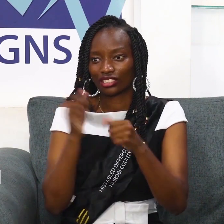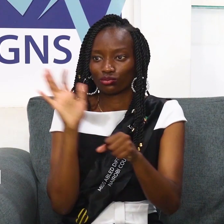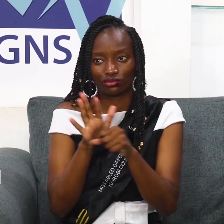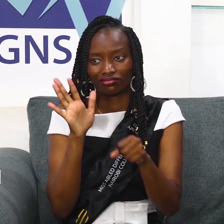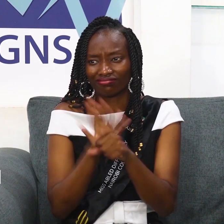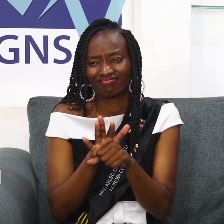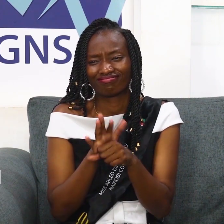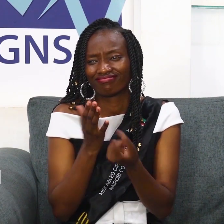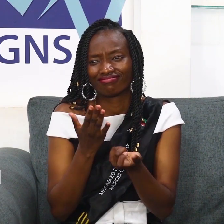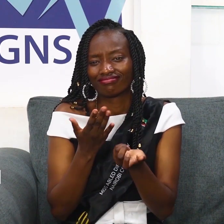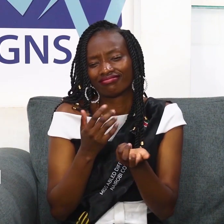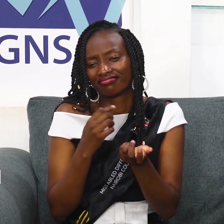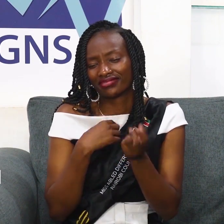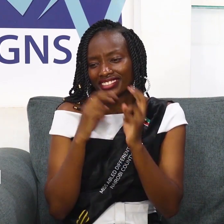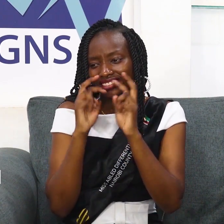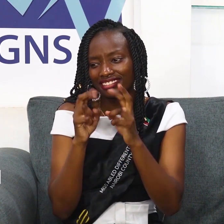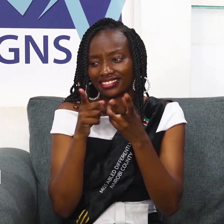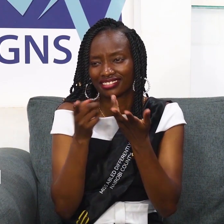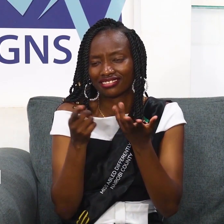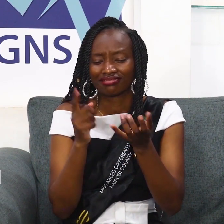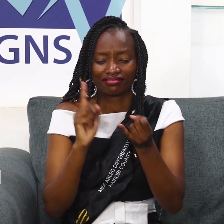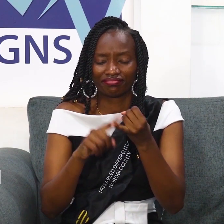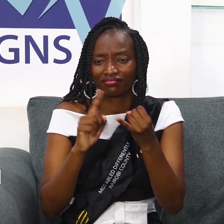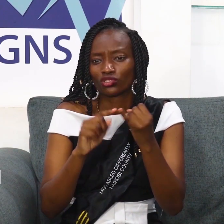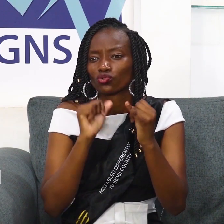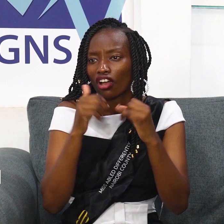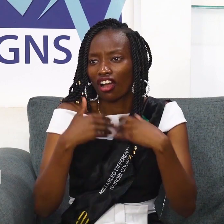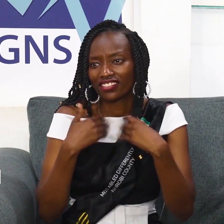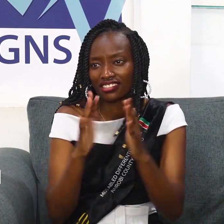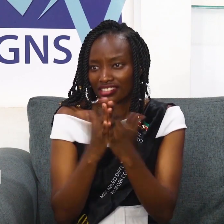it was quite challenging for me. I really experienced a lot of things.